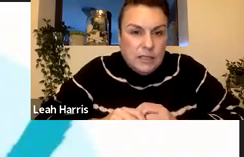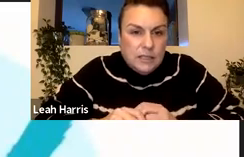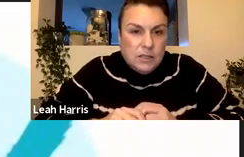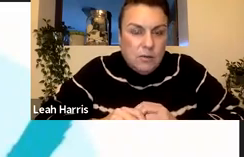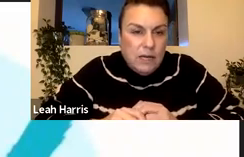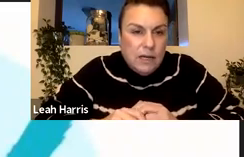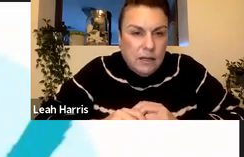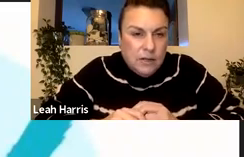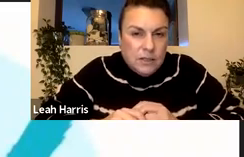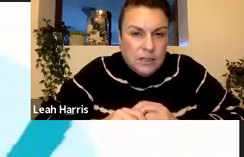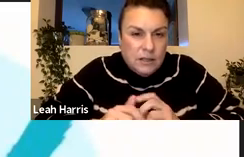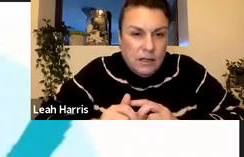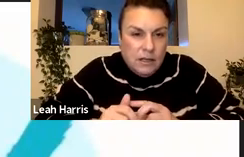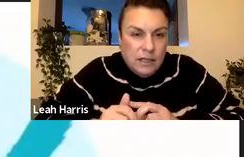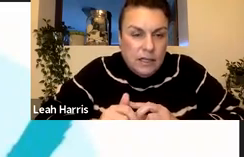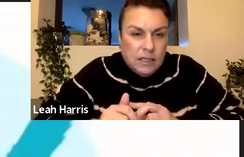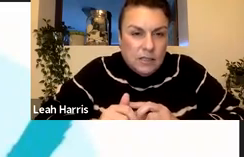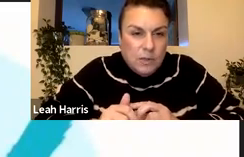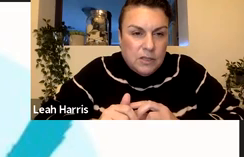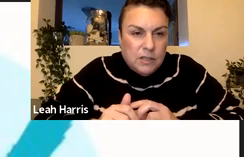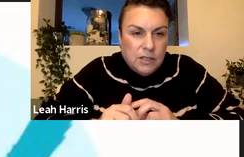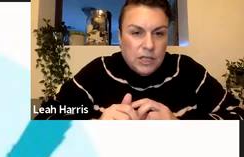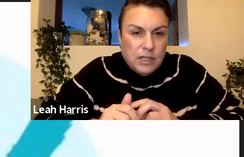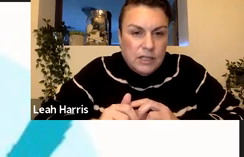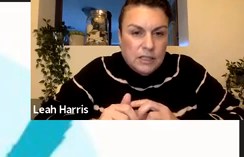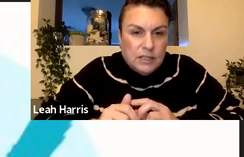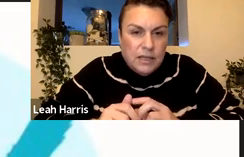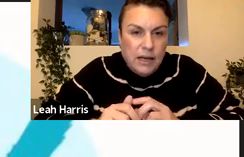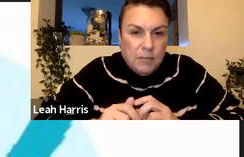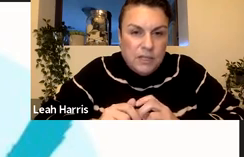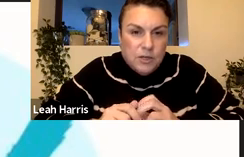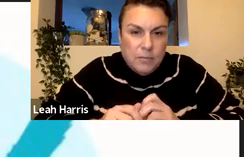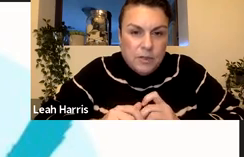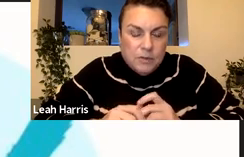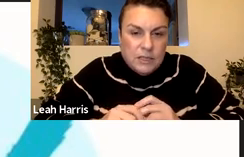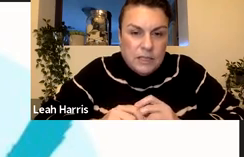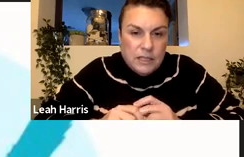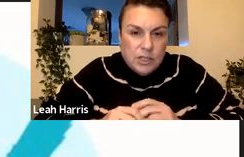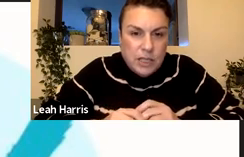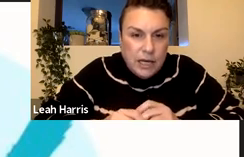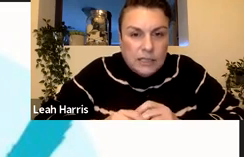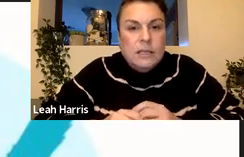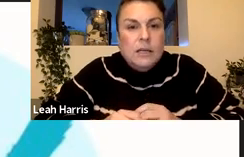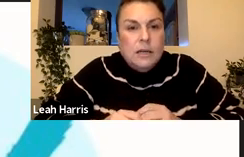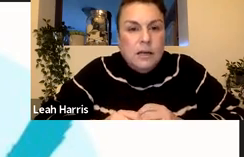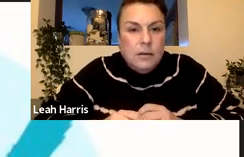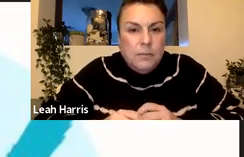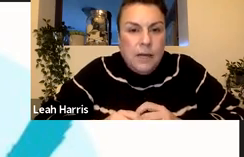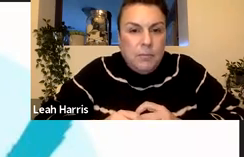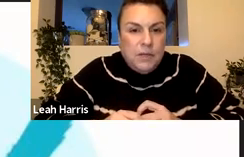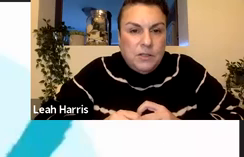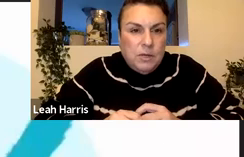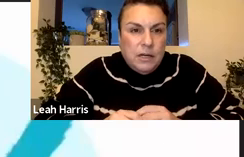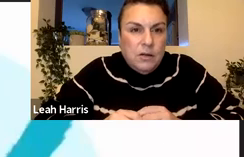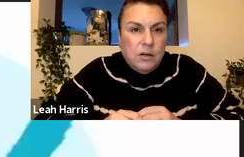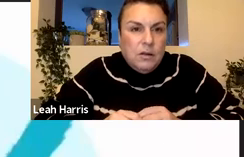and so yeah here's a link as well to the checklist yeah happy to drop those in the chat i'm